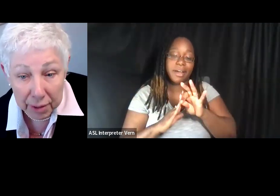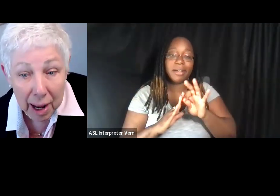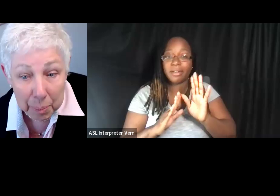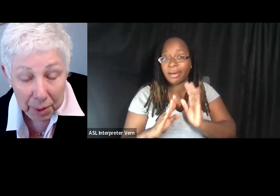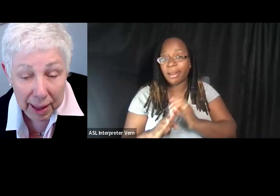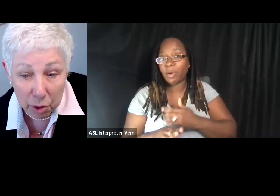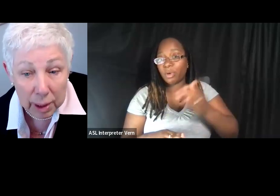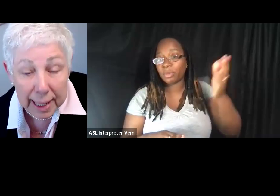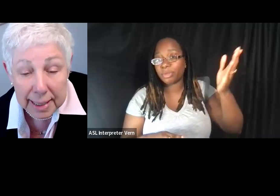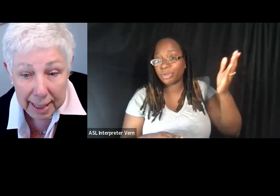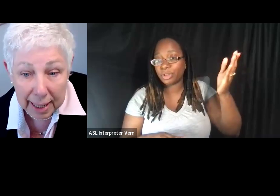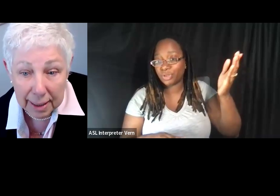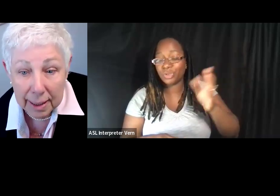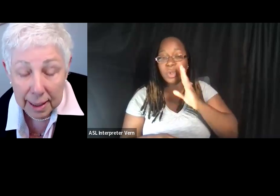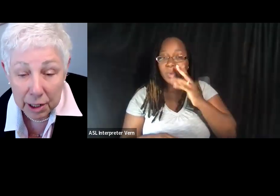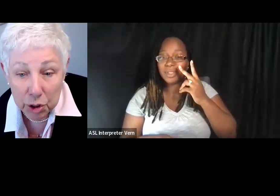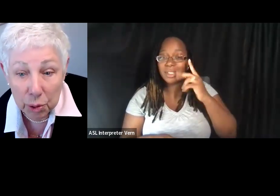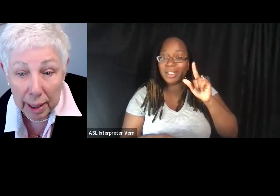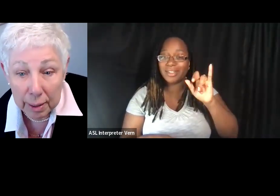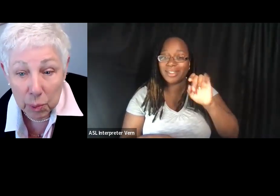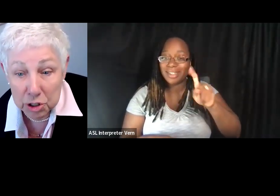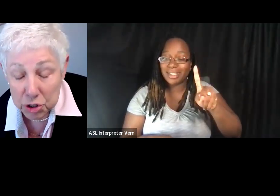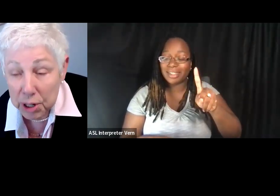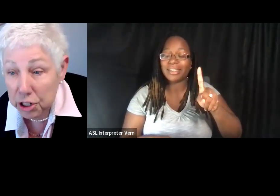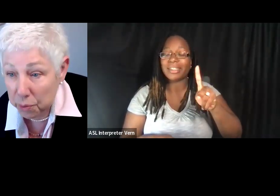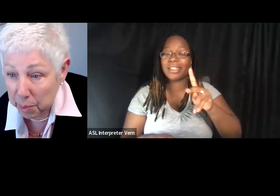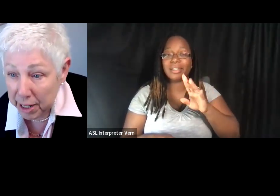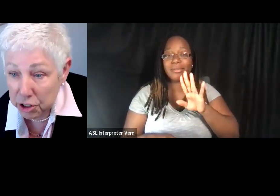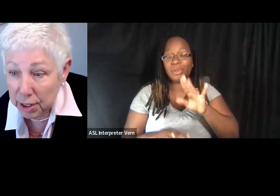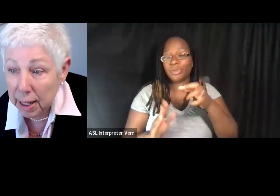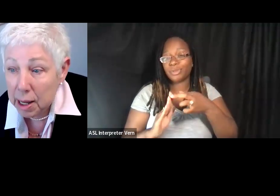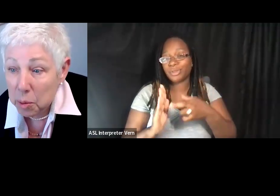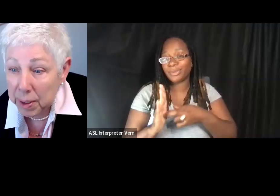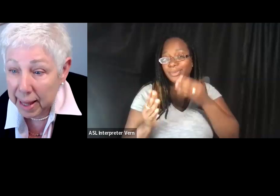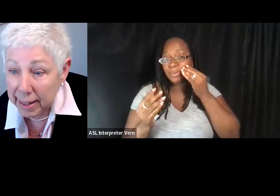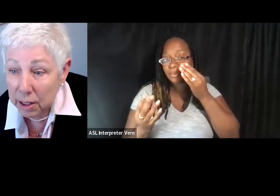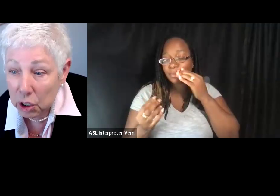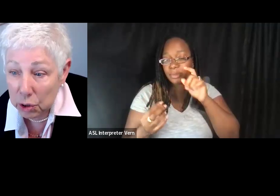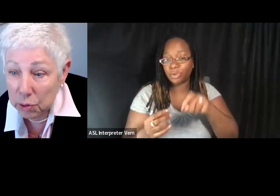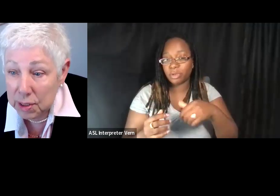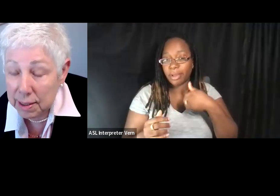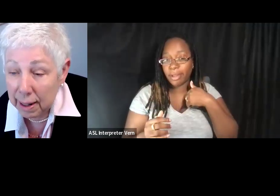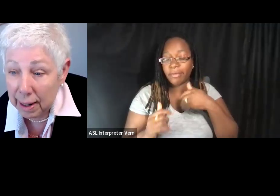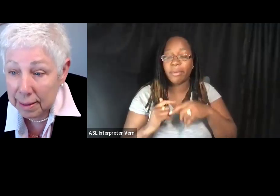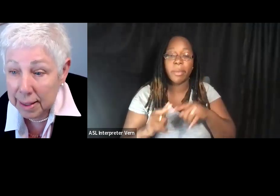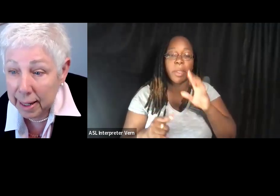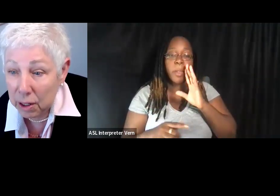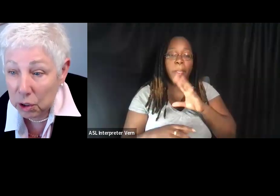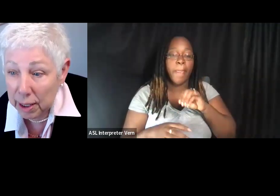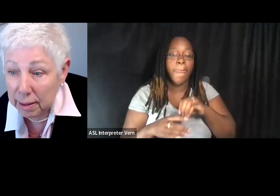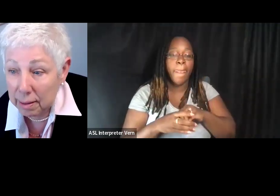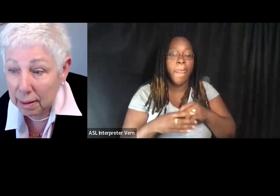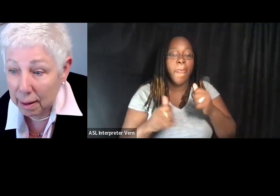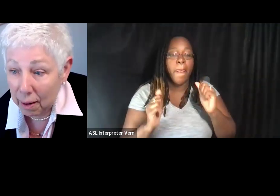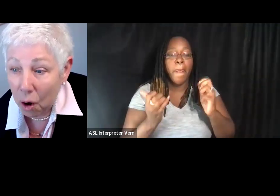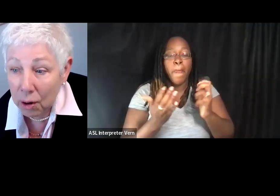presentation. You have a copy of that or a link to that in your registration information, but that includes taking a